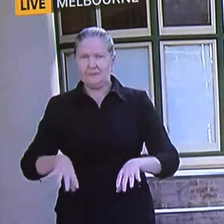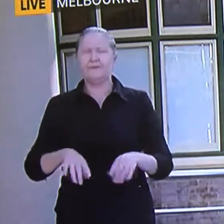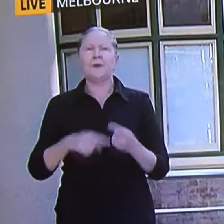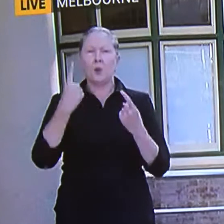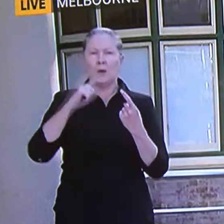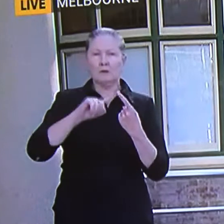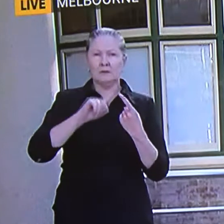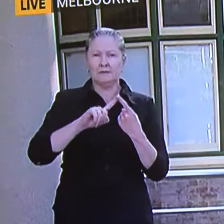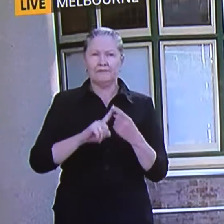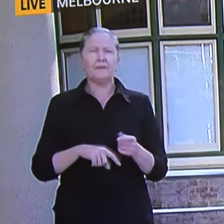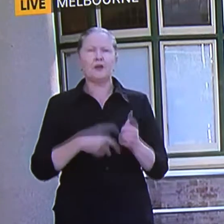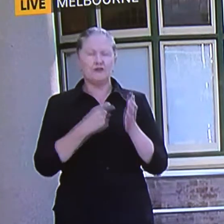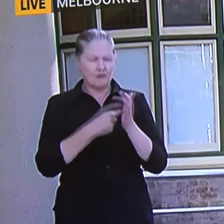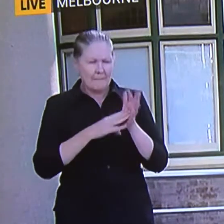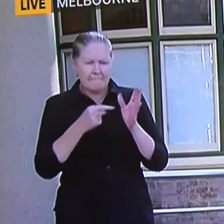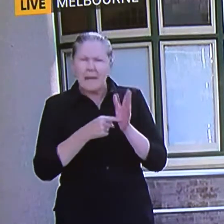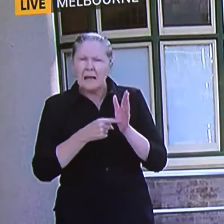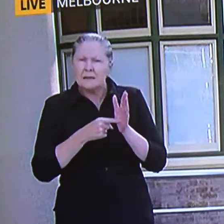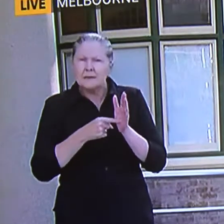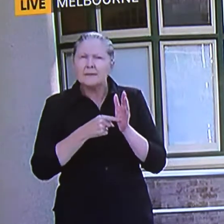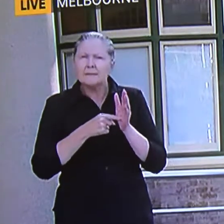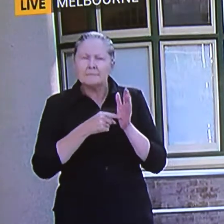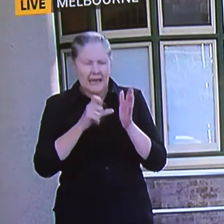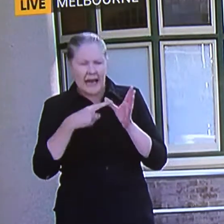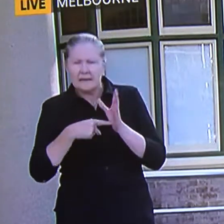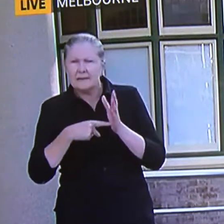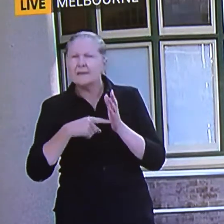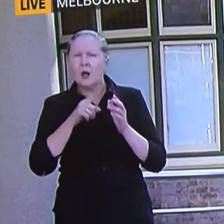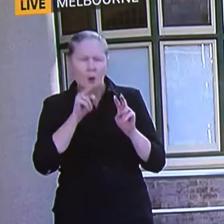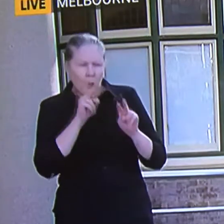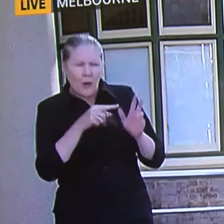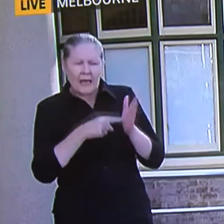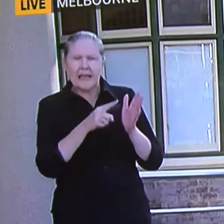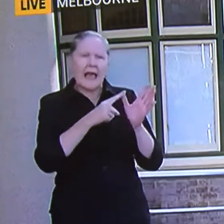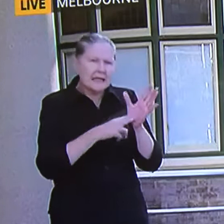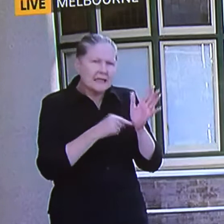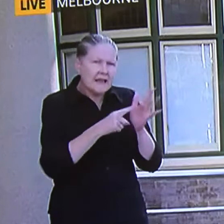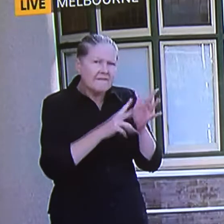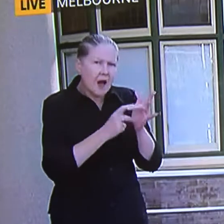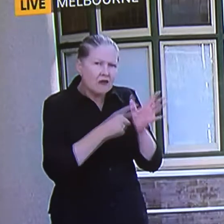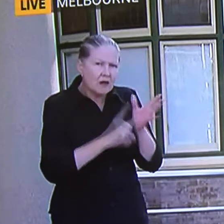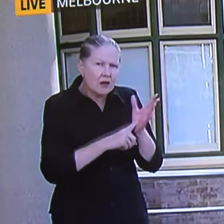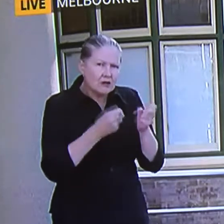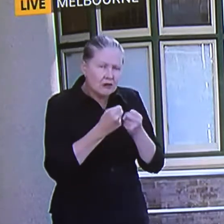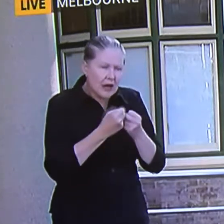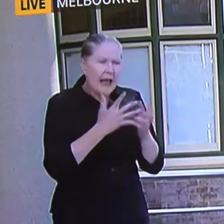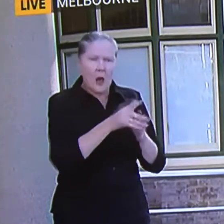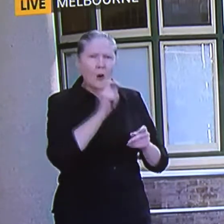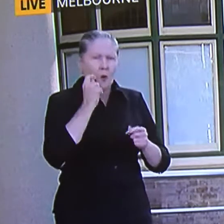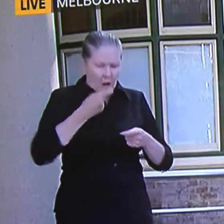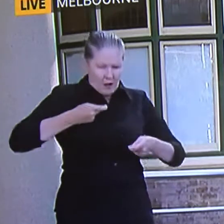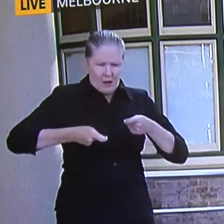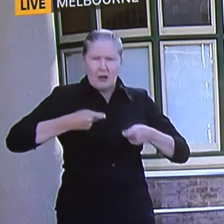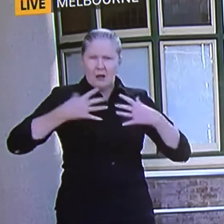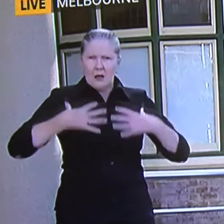One of them is REMAP-PAP, which is in intensive care, looking at antiviral drugs and drugs that modulate the immune system